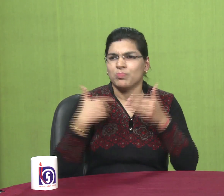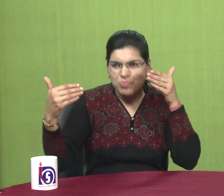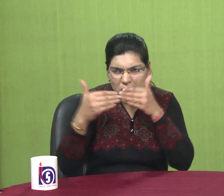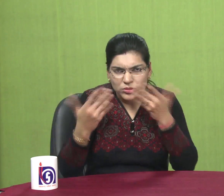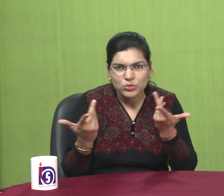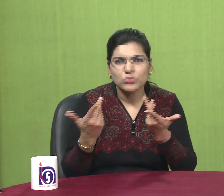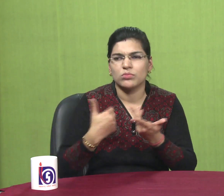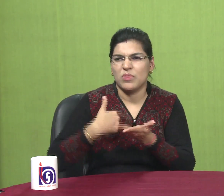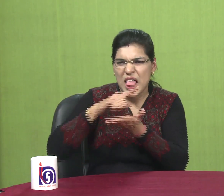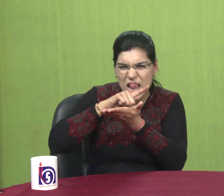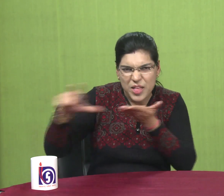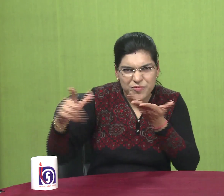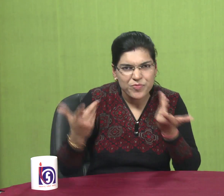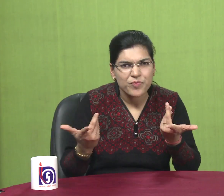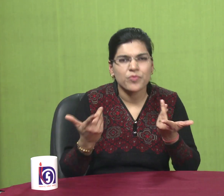and what subject